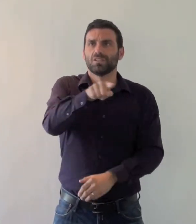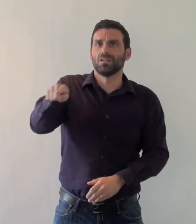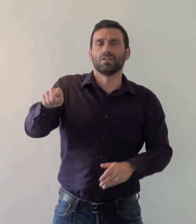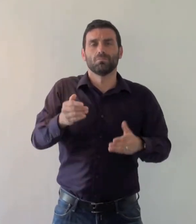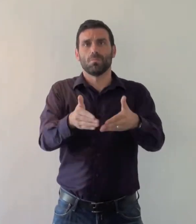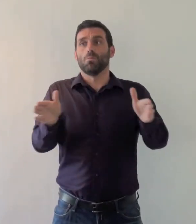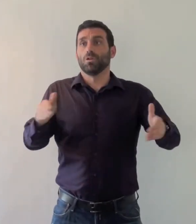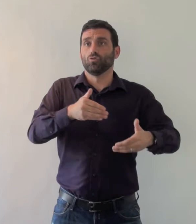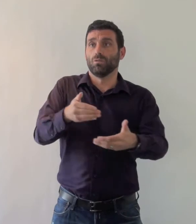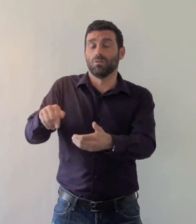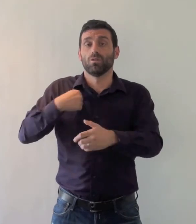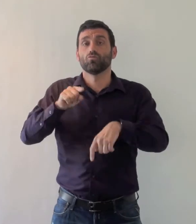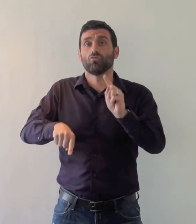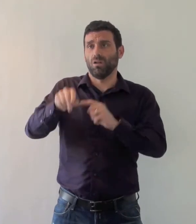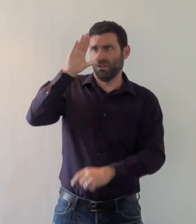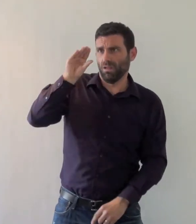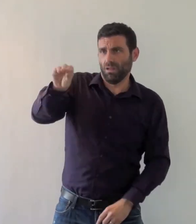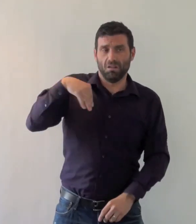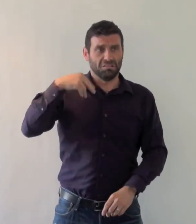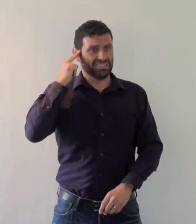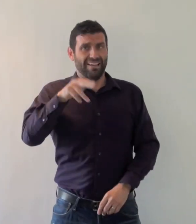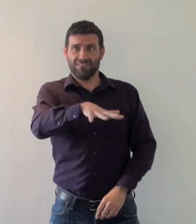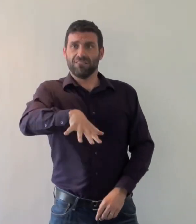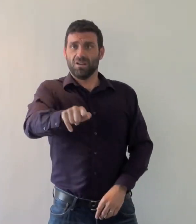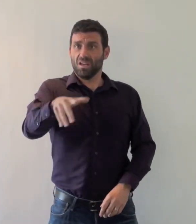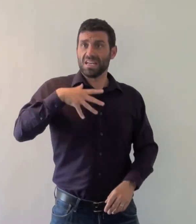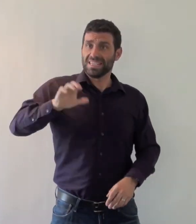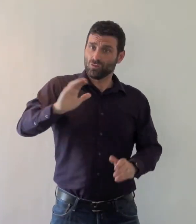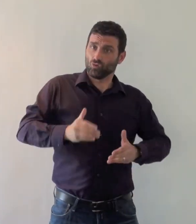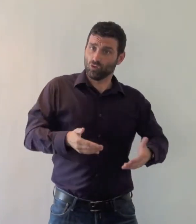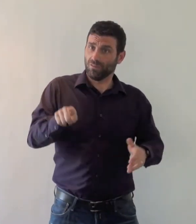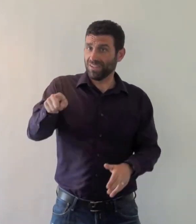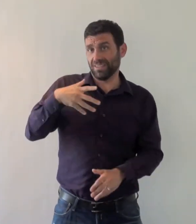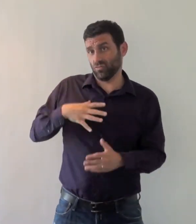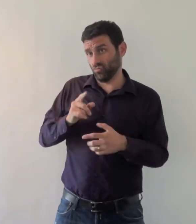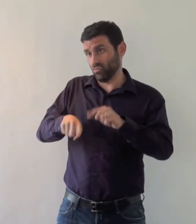public services to engage with them in relation to the needs of the deaf community in the area.